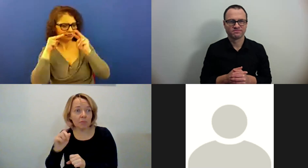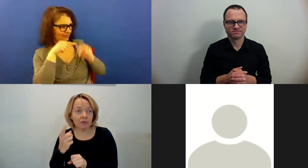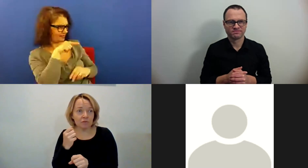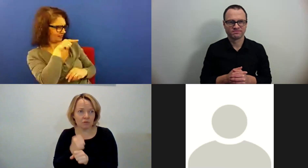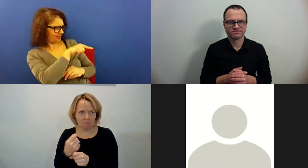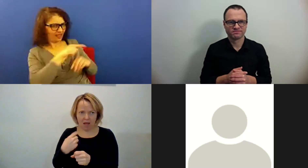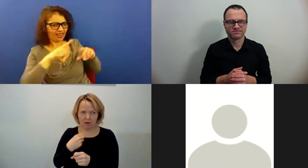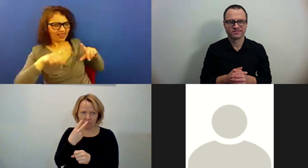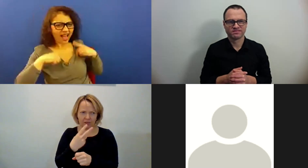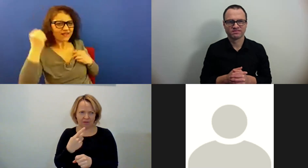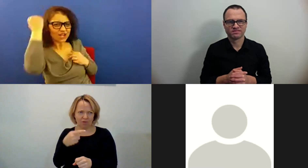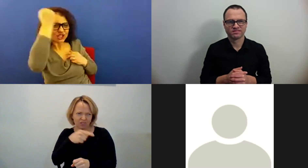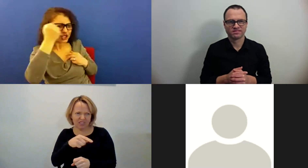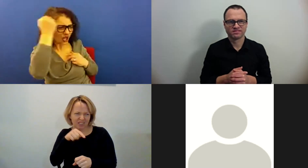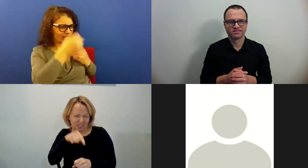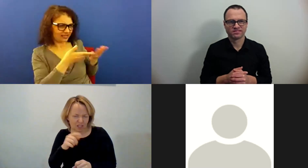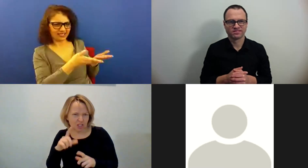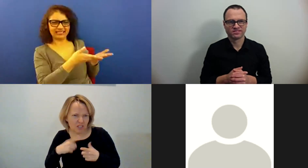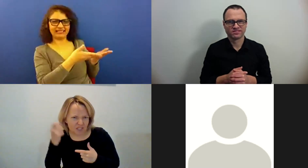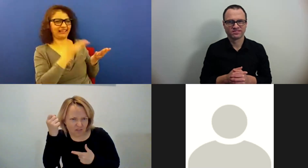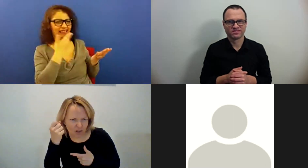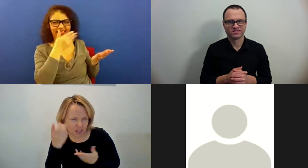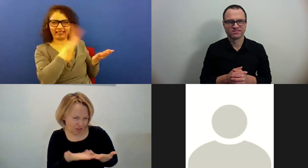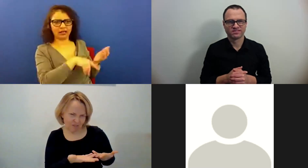and that was the first time I met somebody who'd lived in